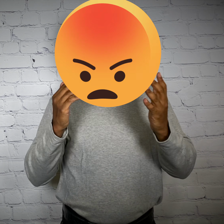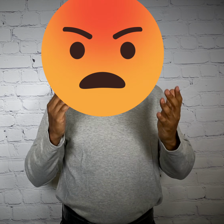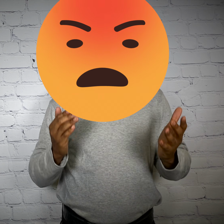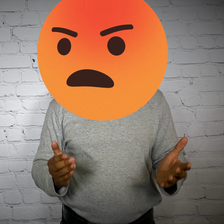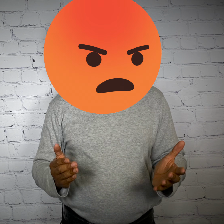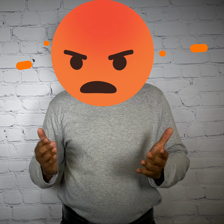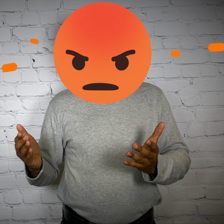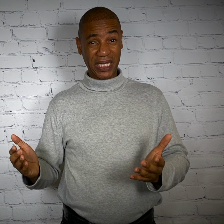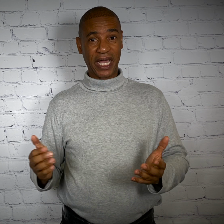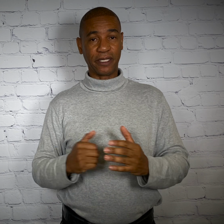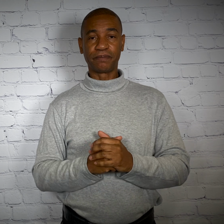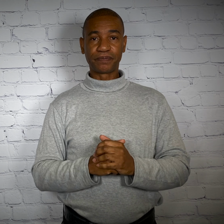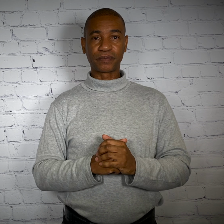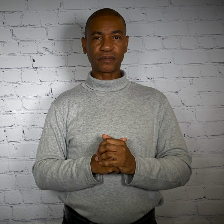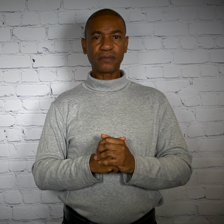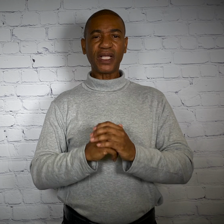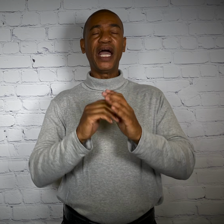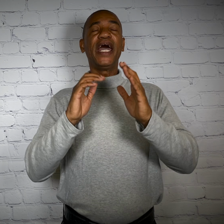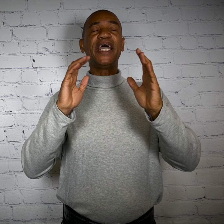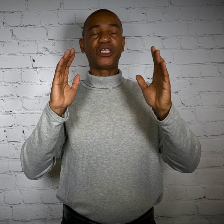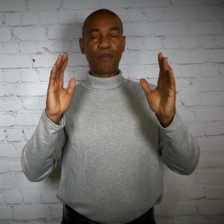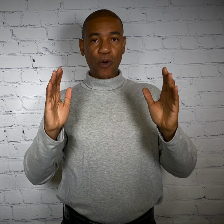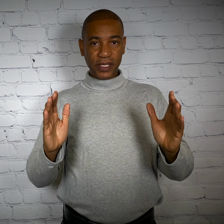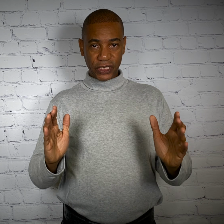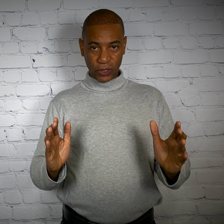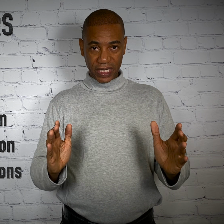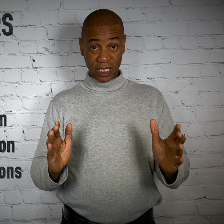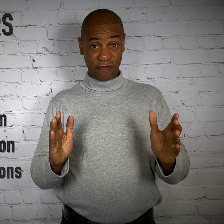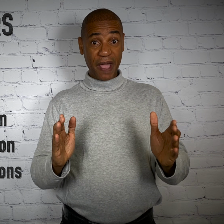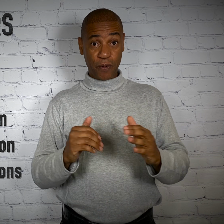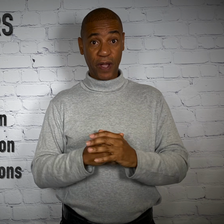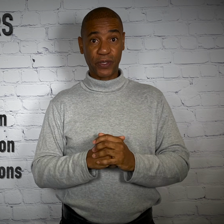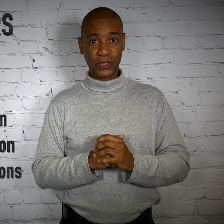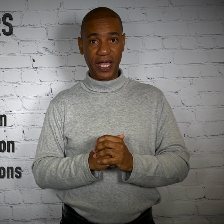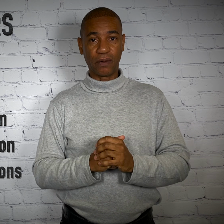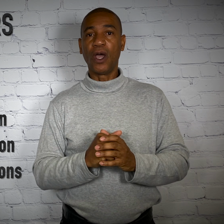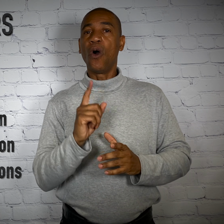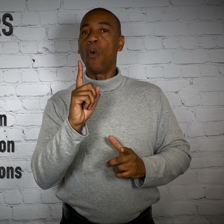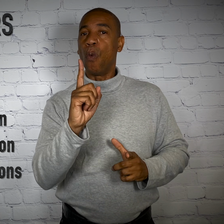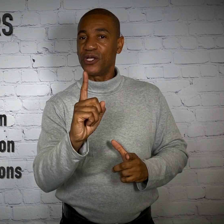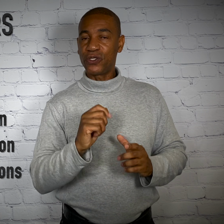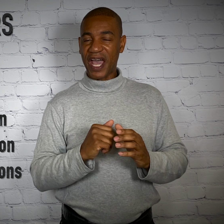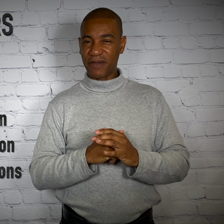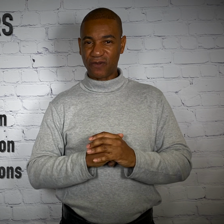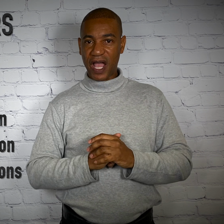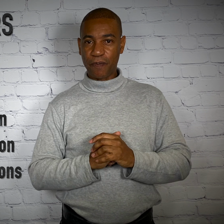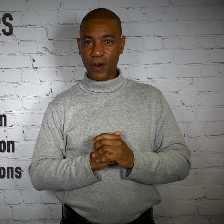that changed the sign. It's important that you get these 5 parameters down. Once you have these 5